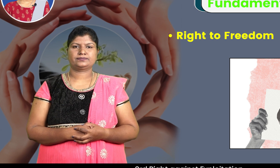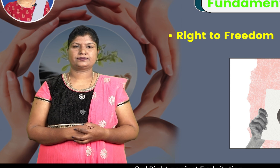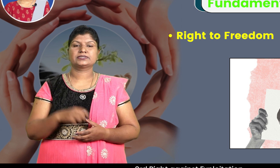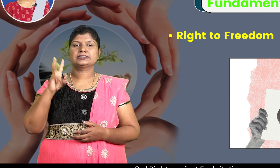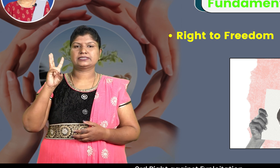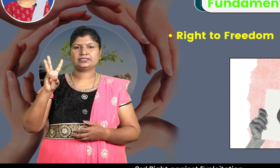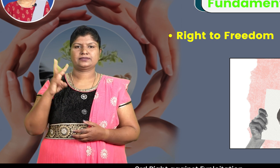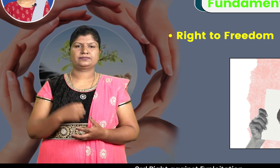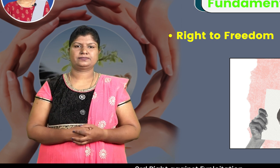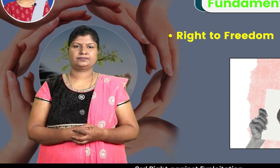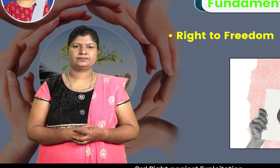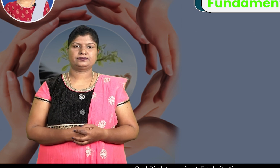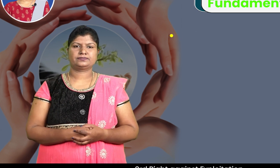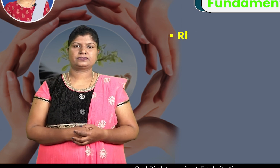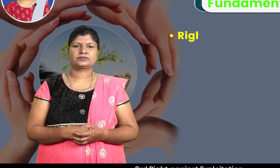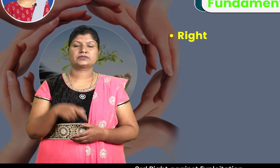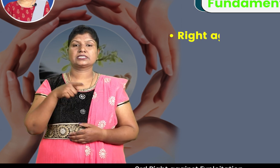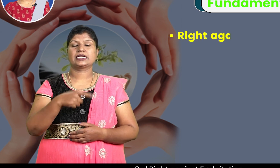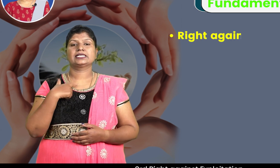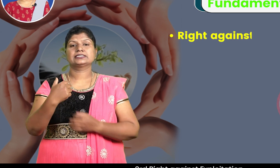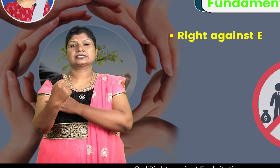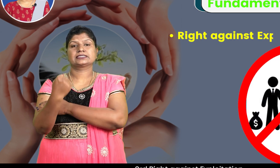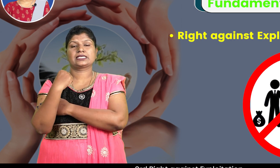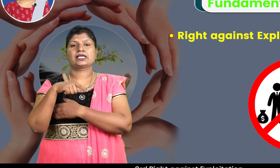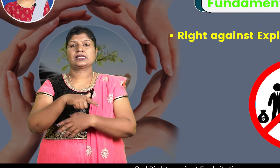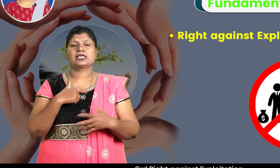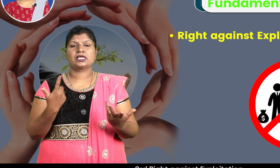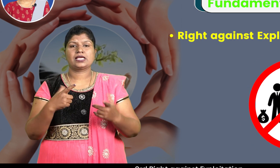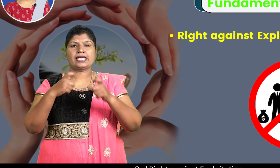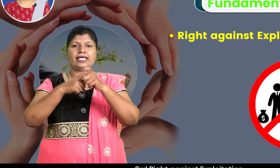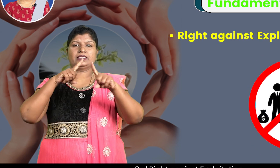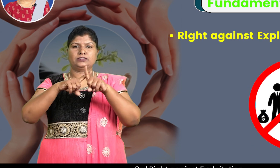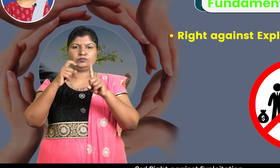Third, right against exploitation.